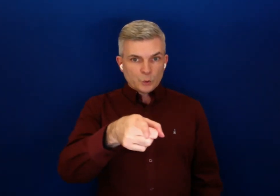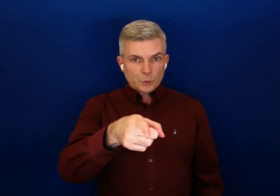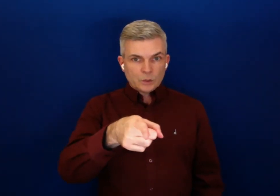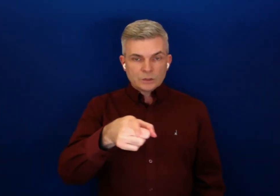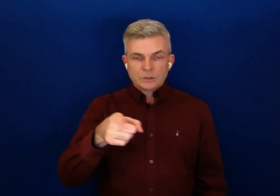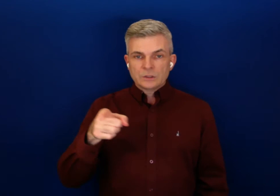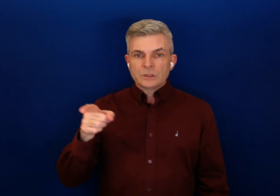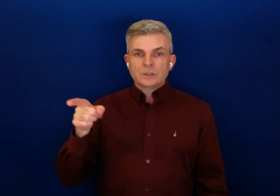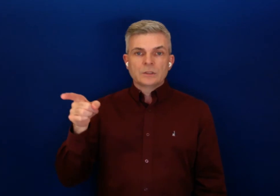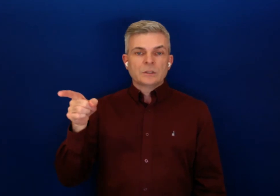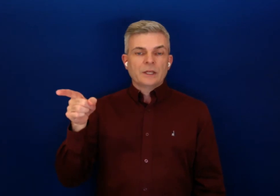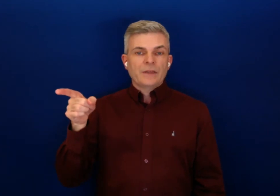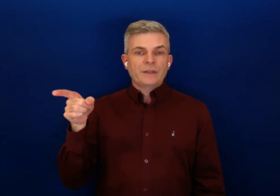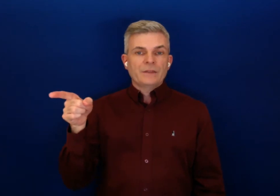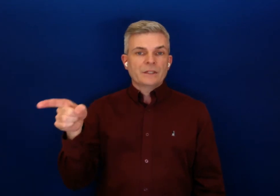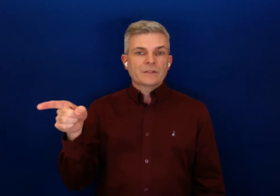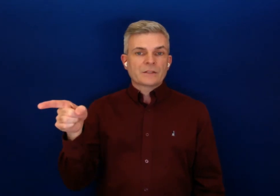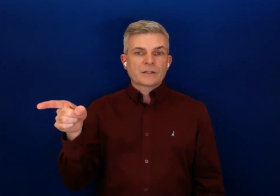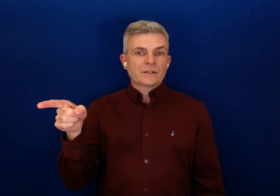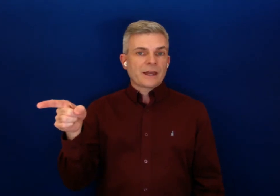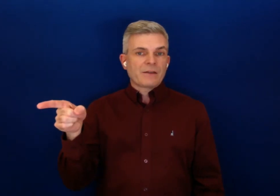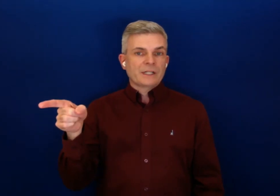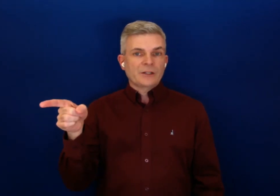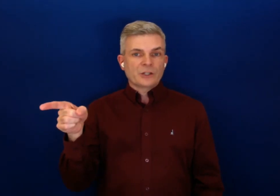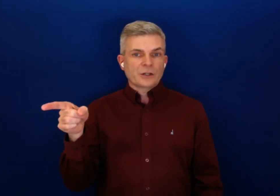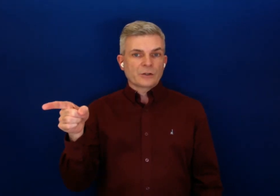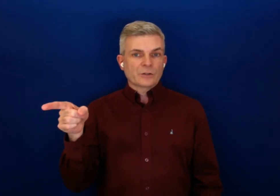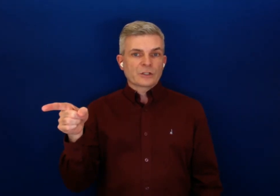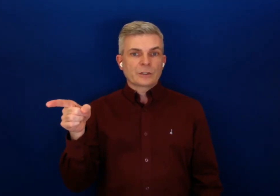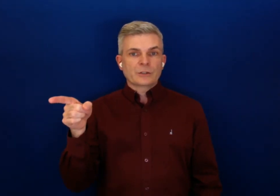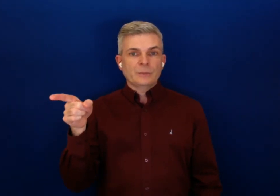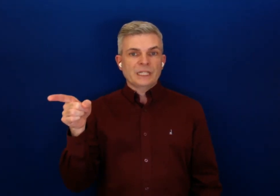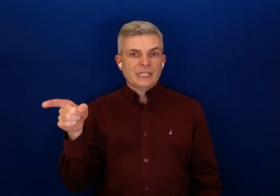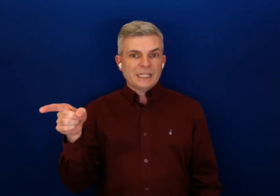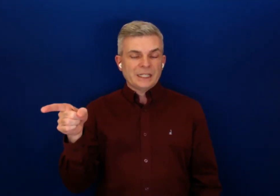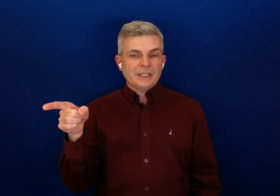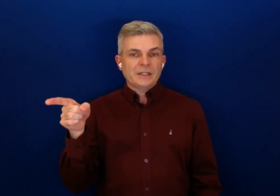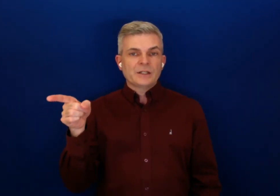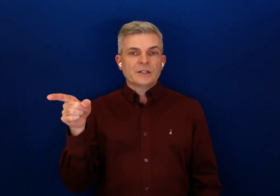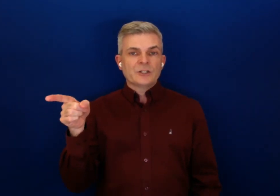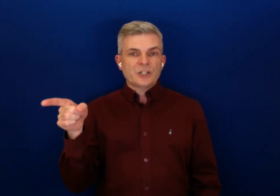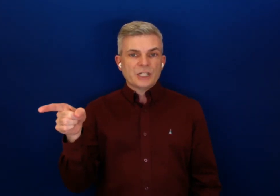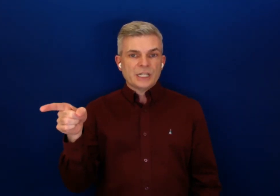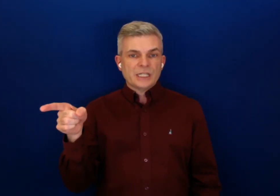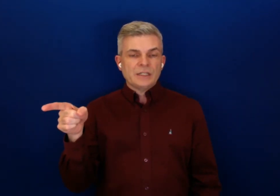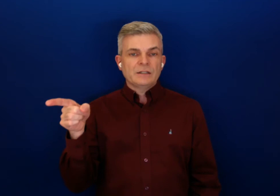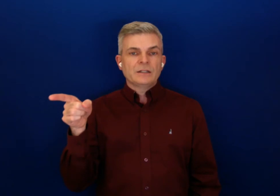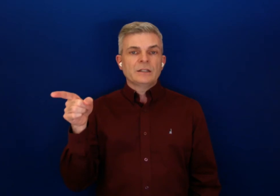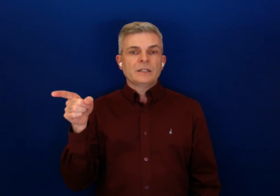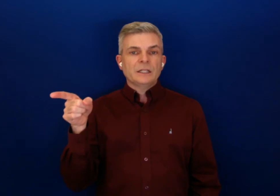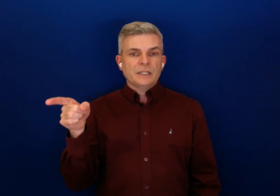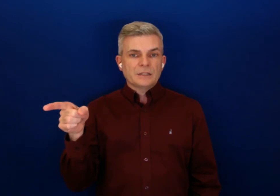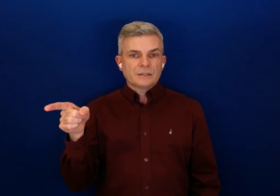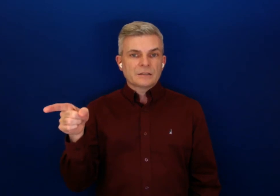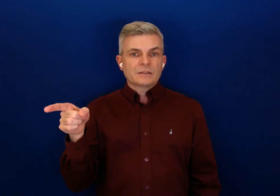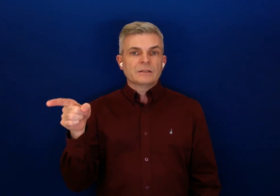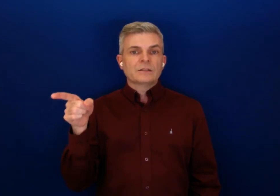you, and then this doesn't have any gender, so it could be he, she, it,